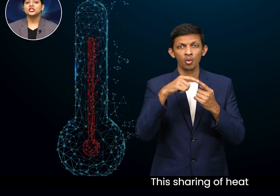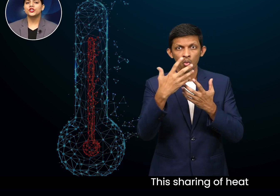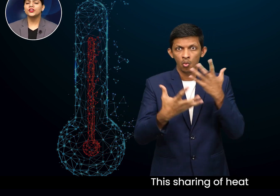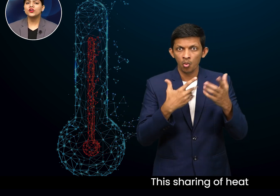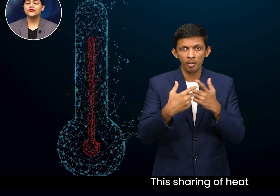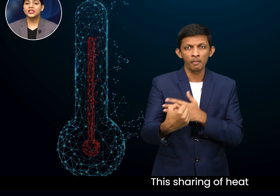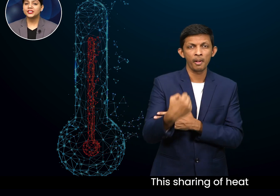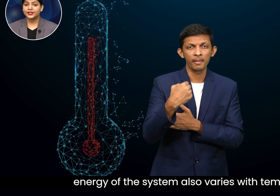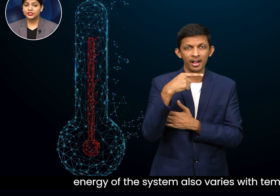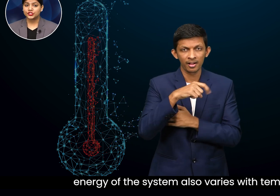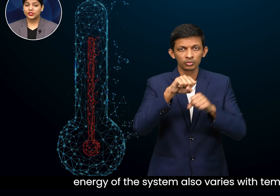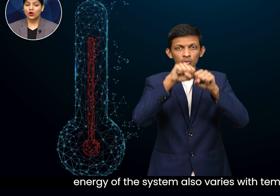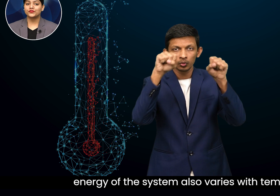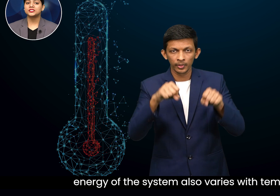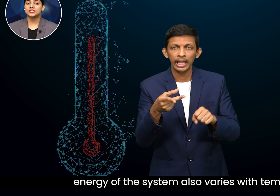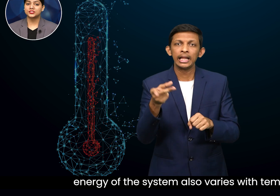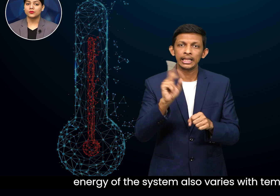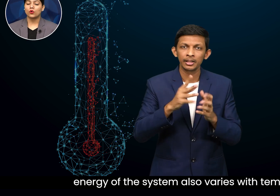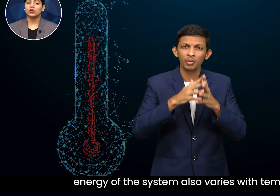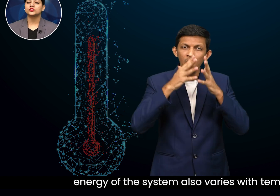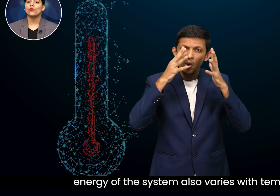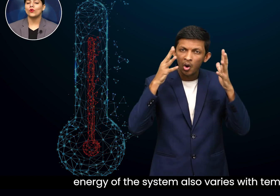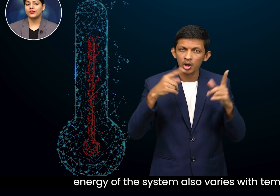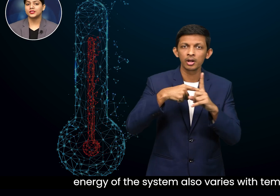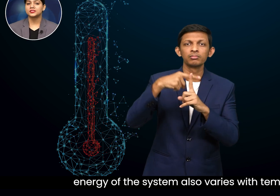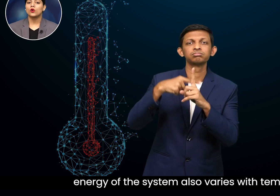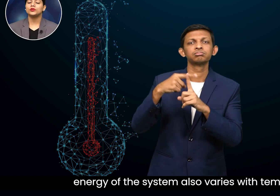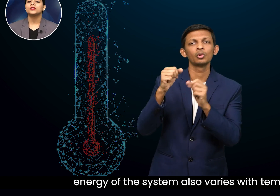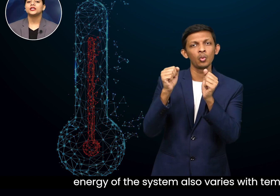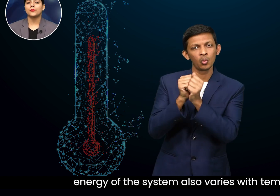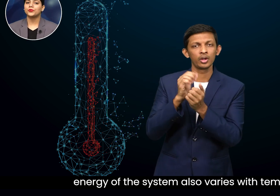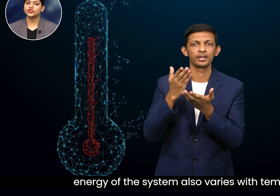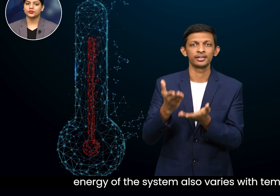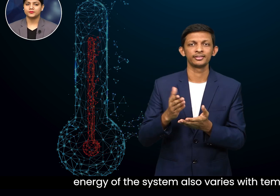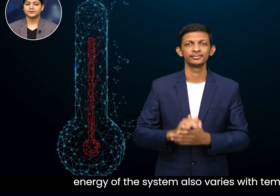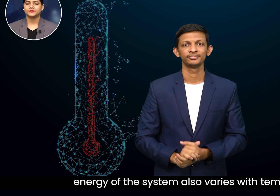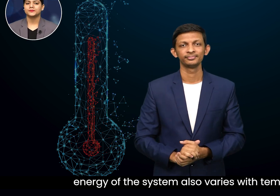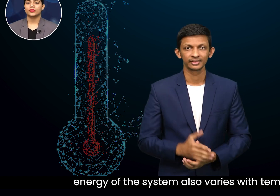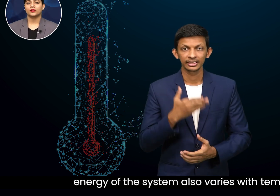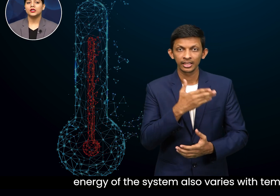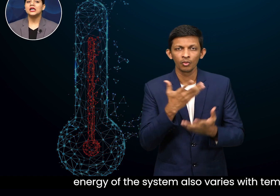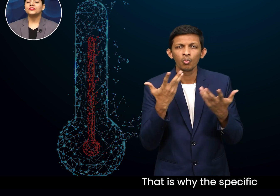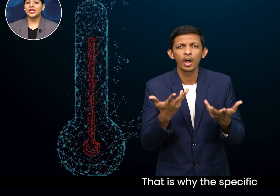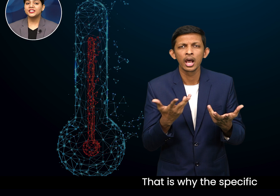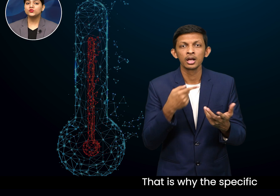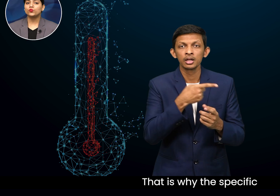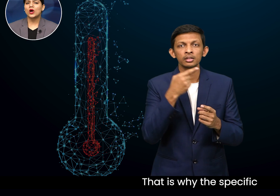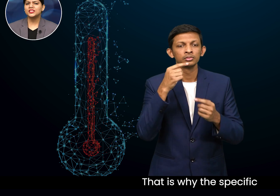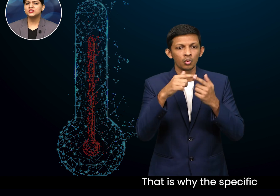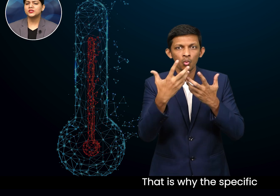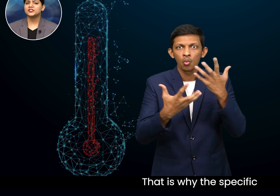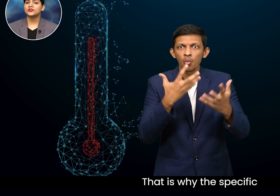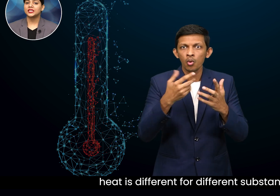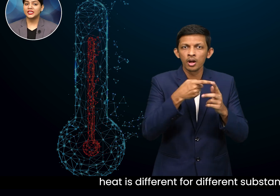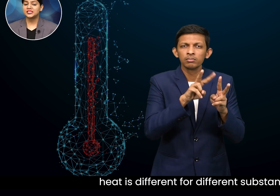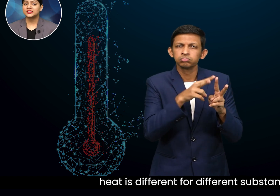This sharing of heat energy of the system also varies with temperature. That is why